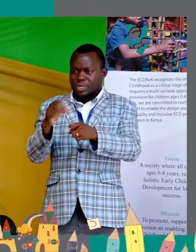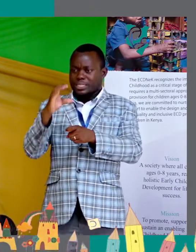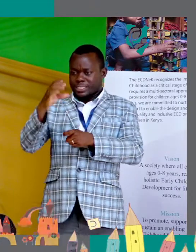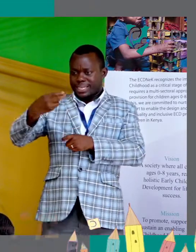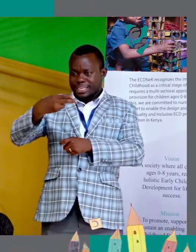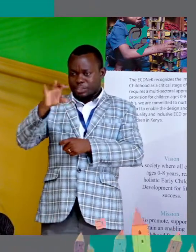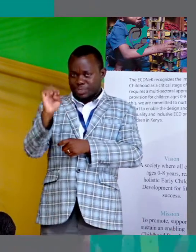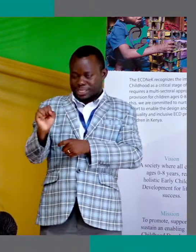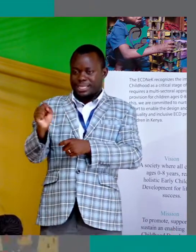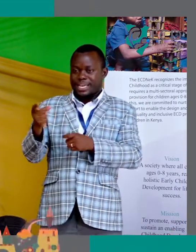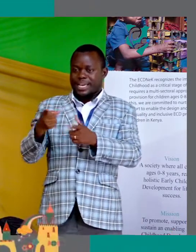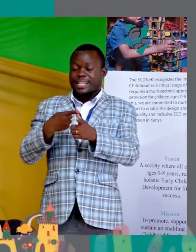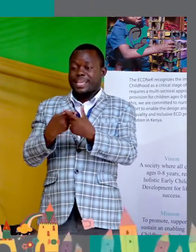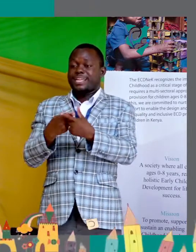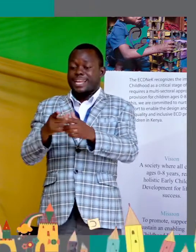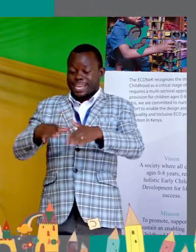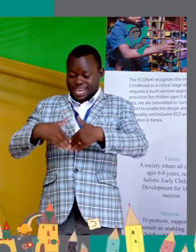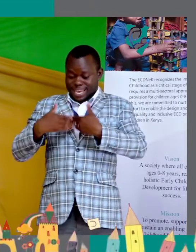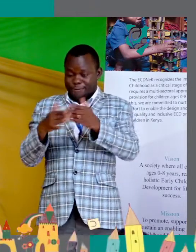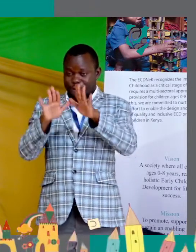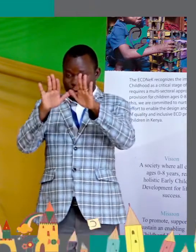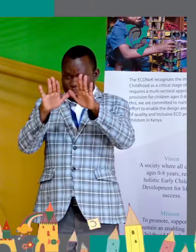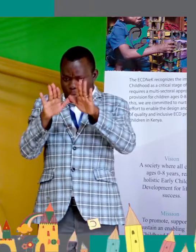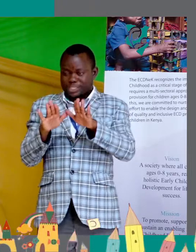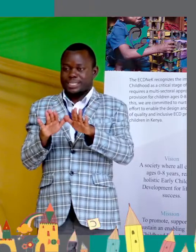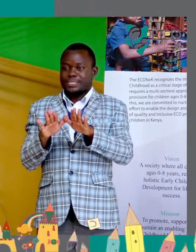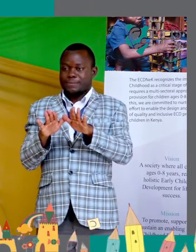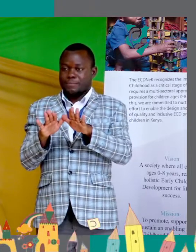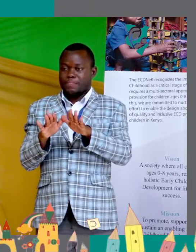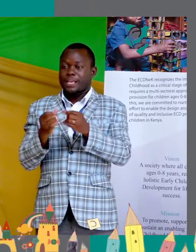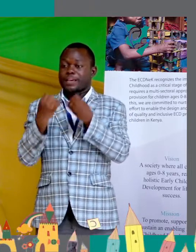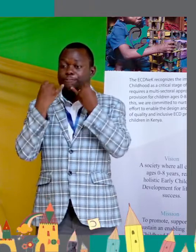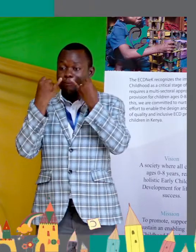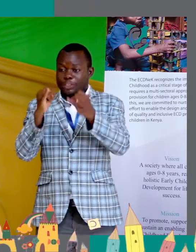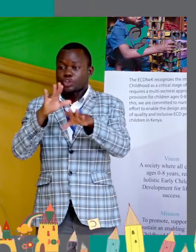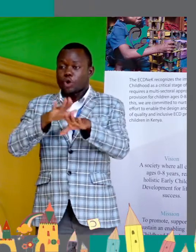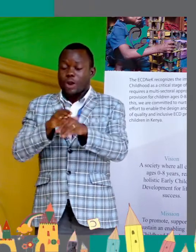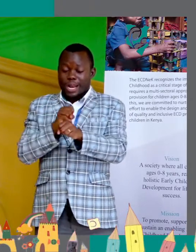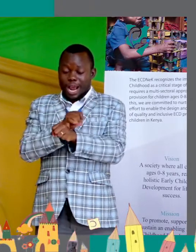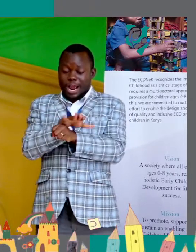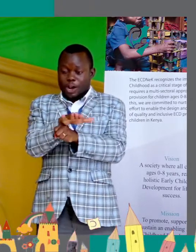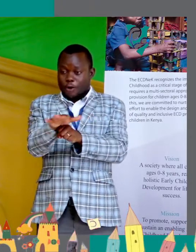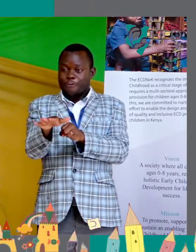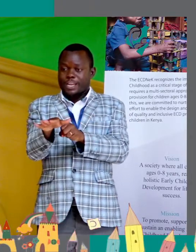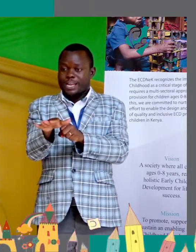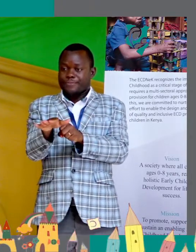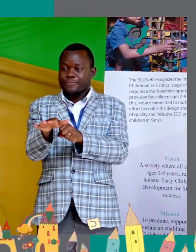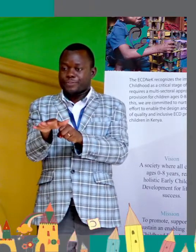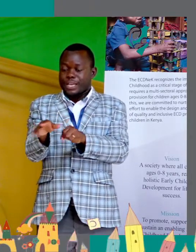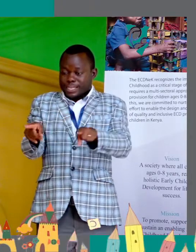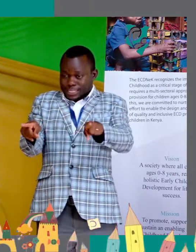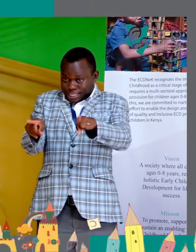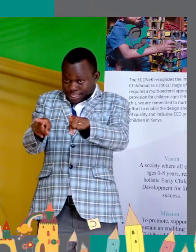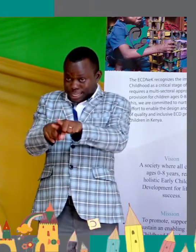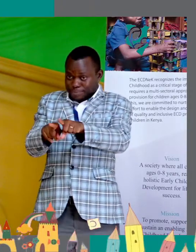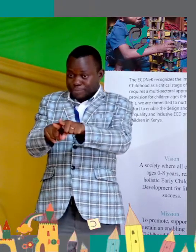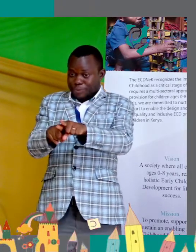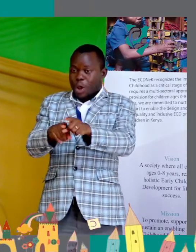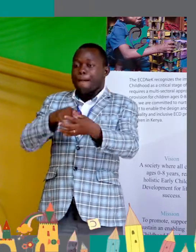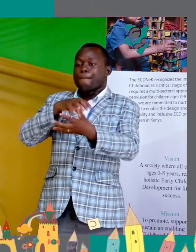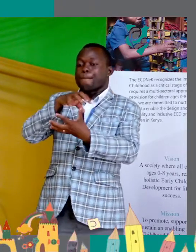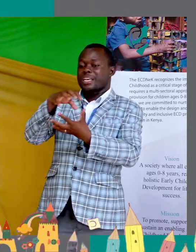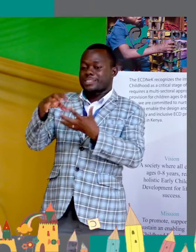COVID-19 surveillance into their routine household visits. So we did that. They were out there doing, integrating